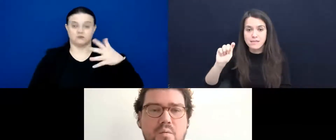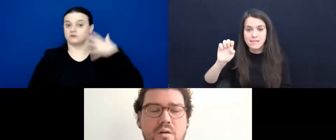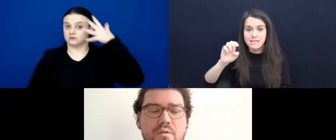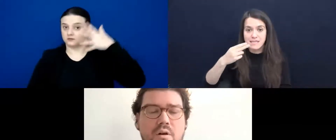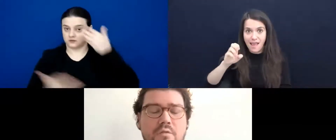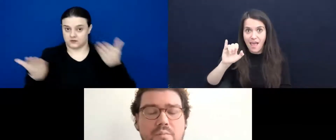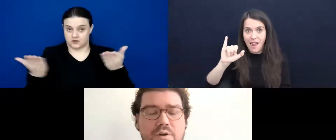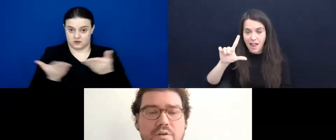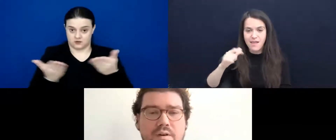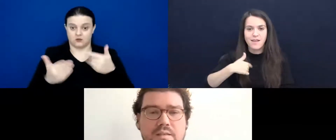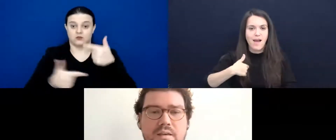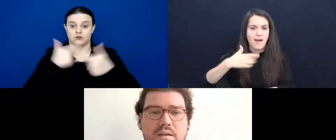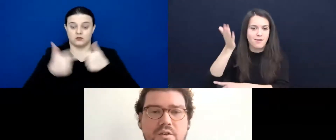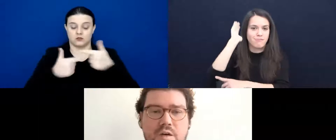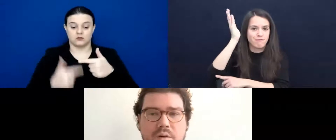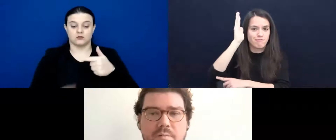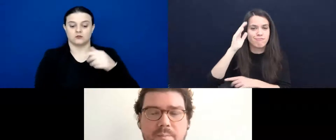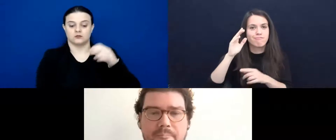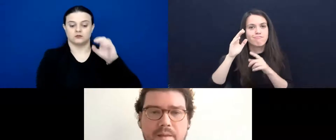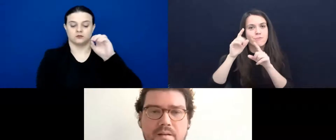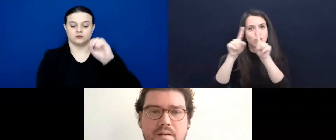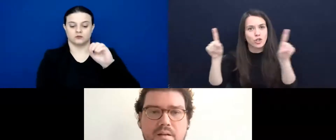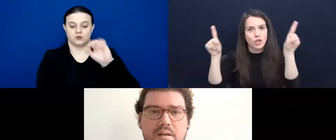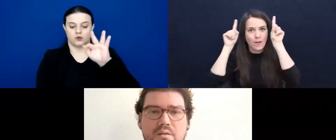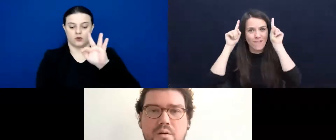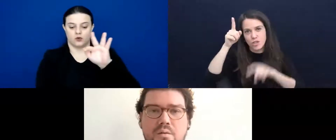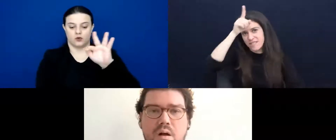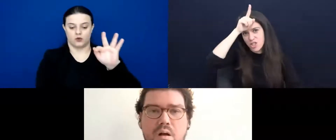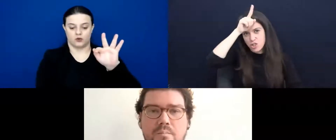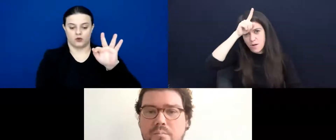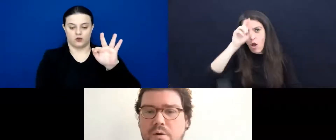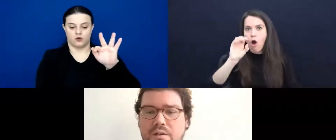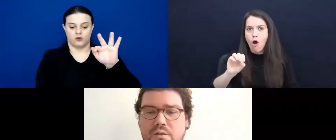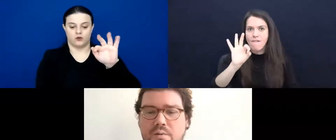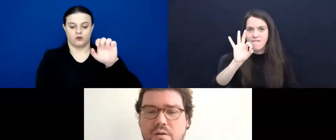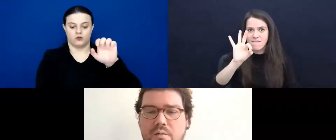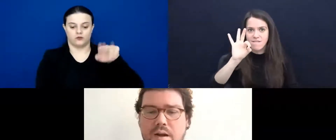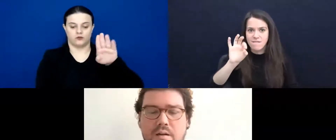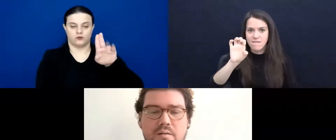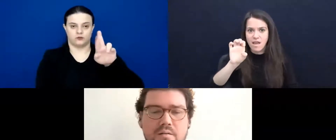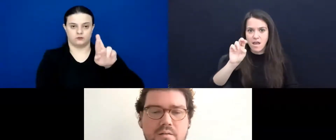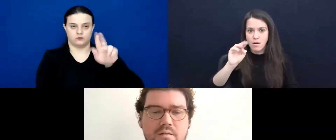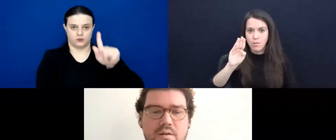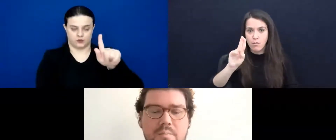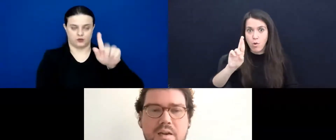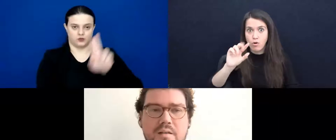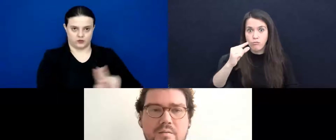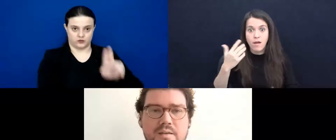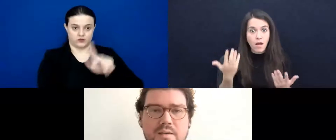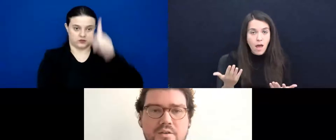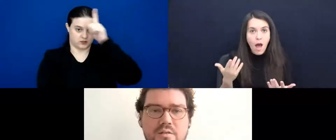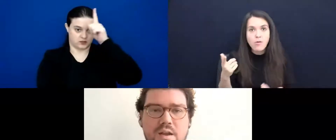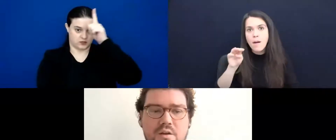and I work for Offenburg University in Germany. So Mauricio, when you're ready, you can play